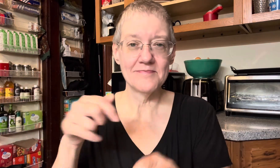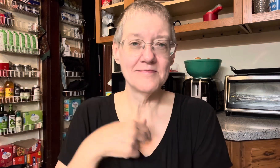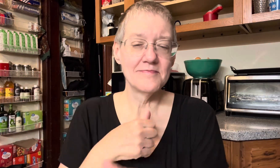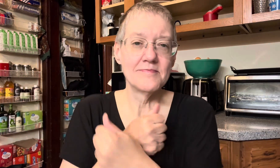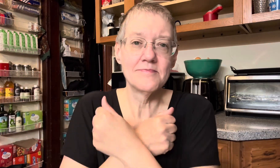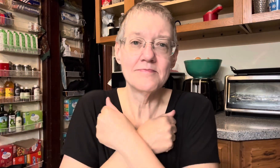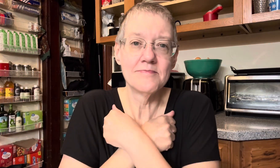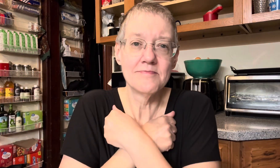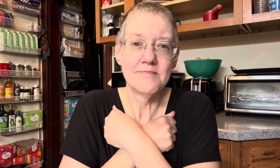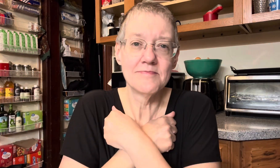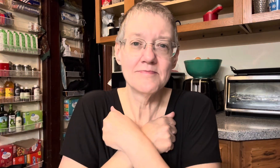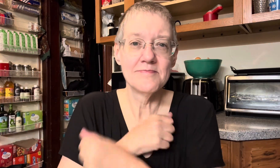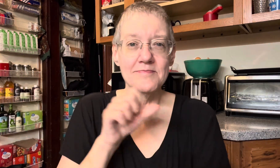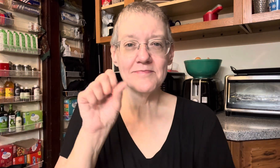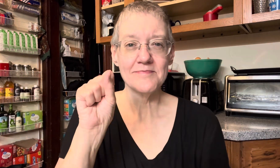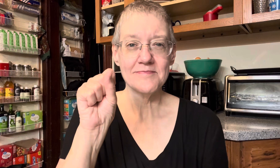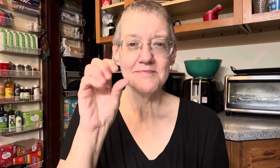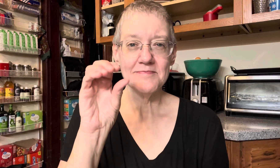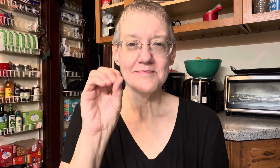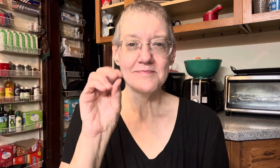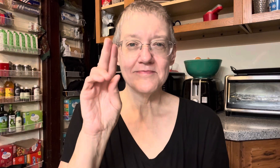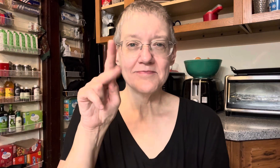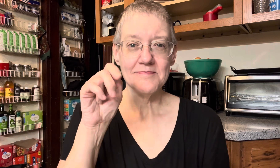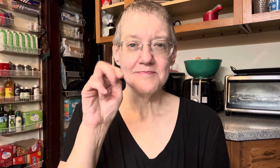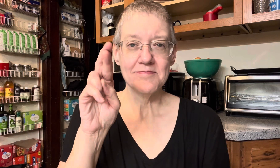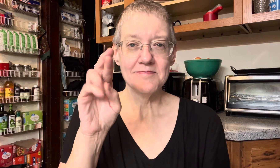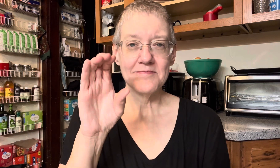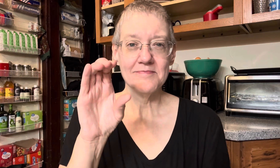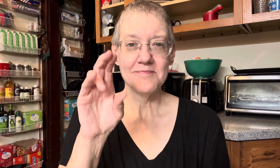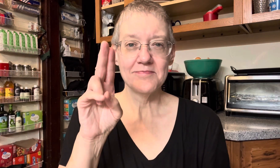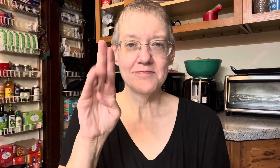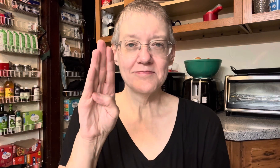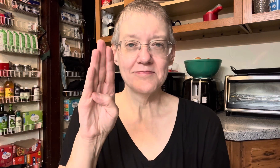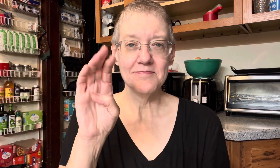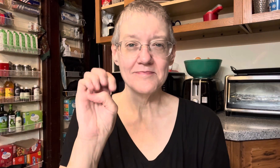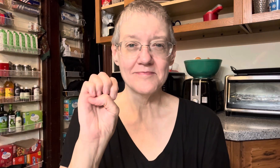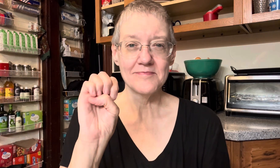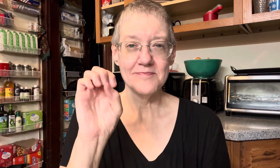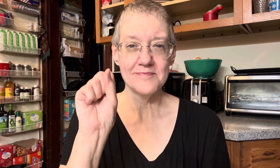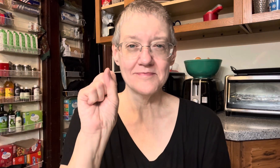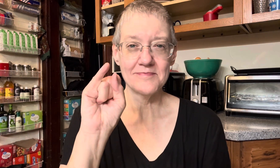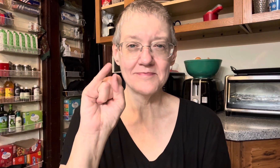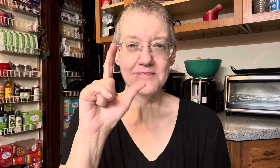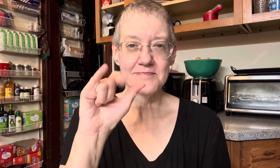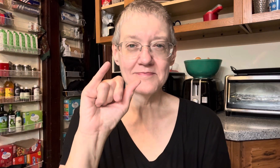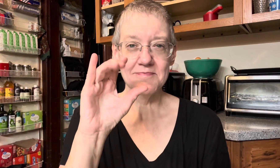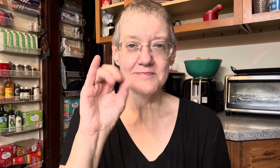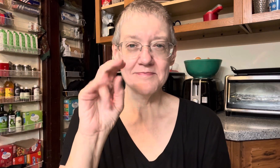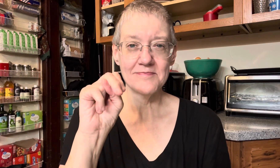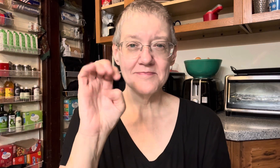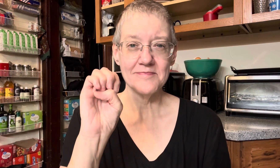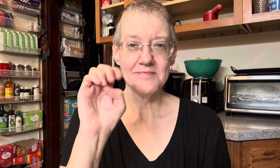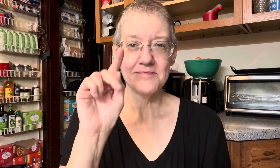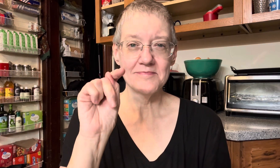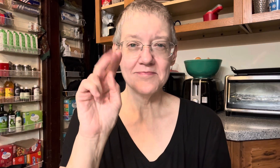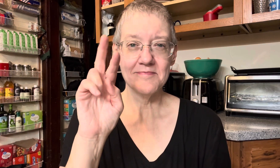ahead and get those into baggies. I love my Super Cube silicone molds.